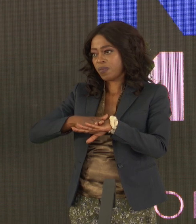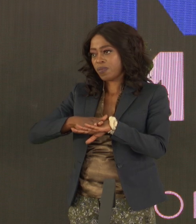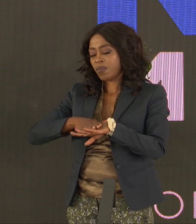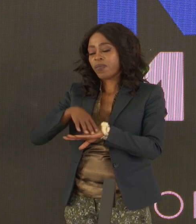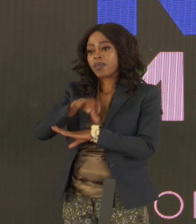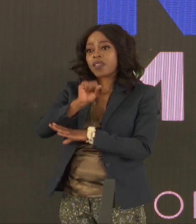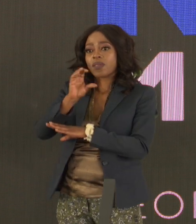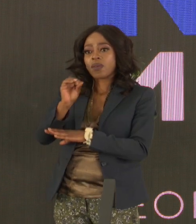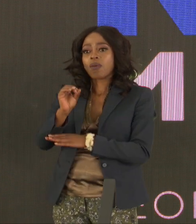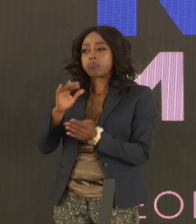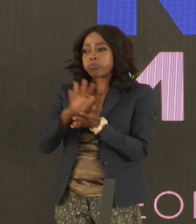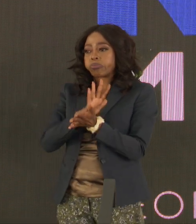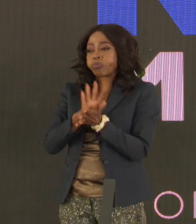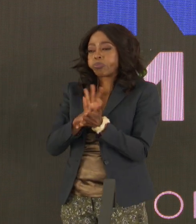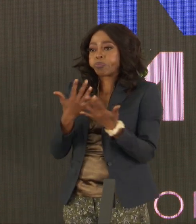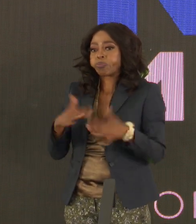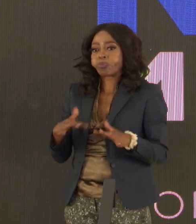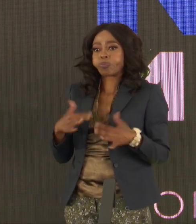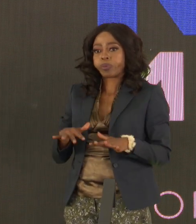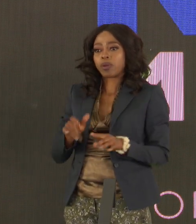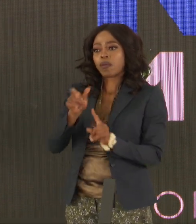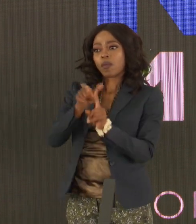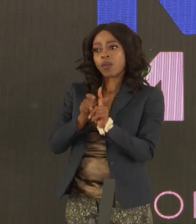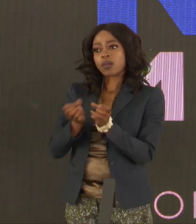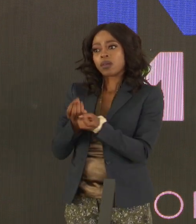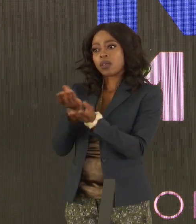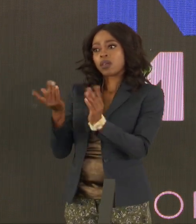So we must appreciate people who give us their time.